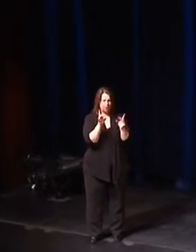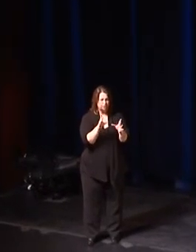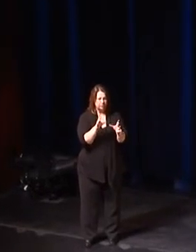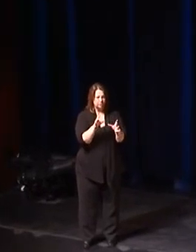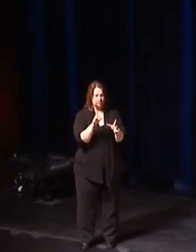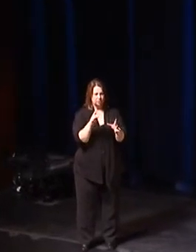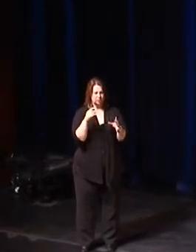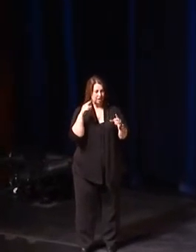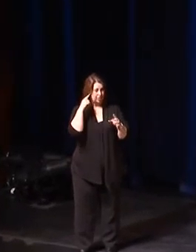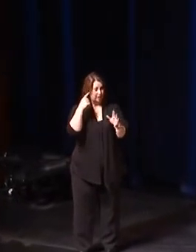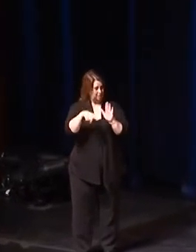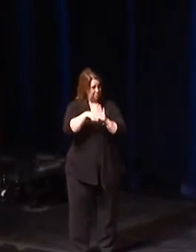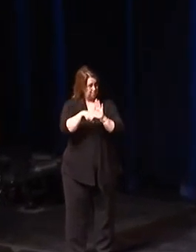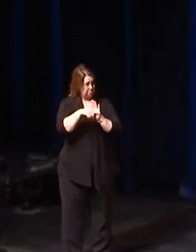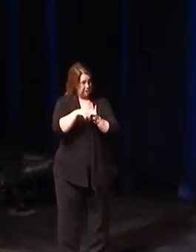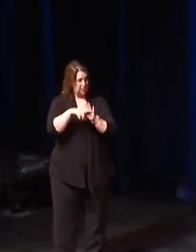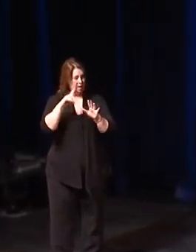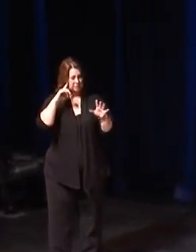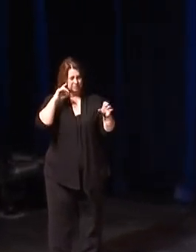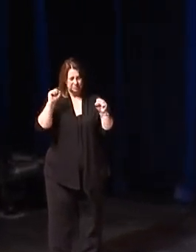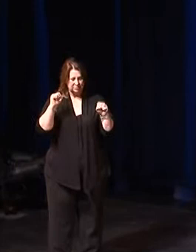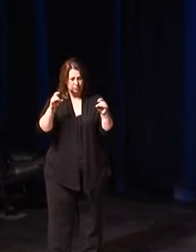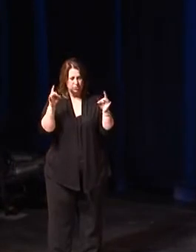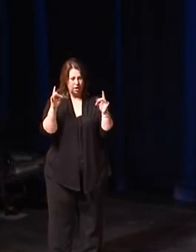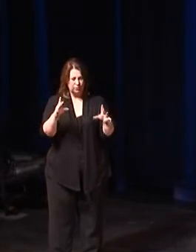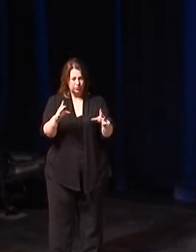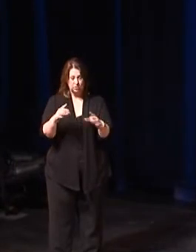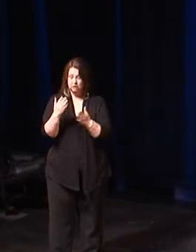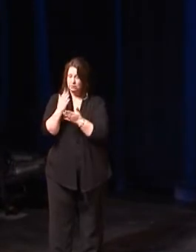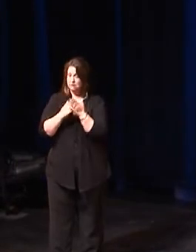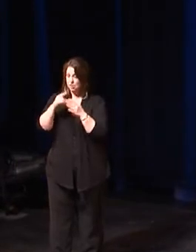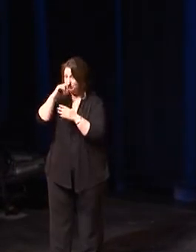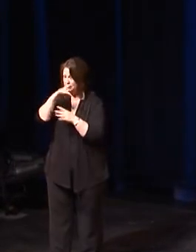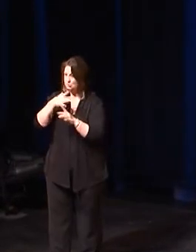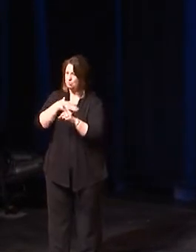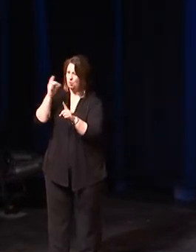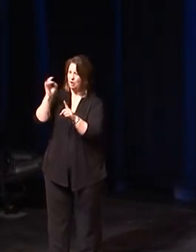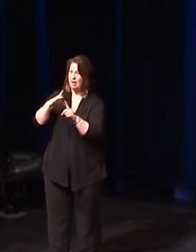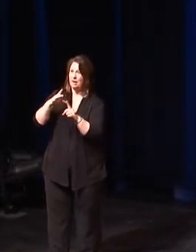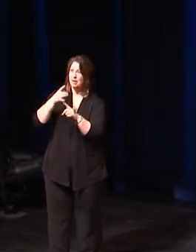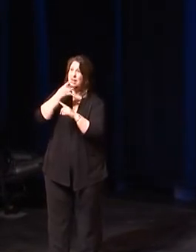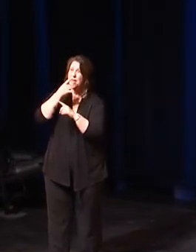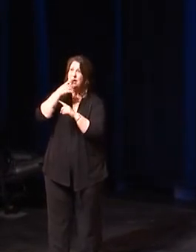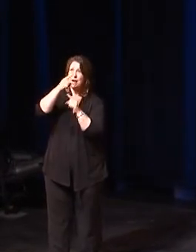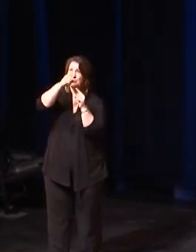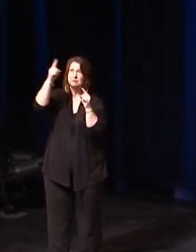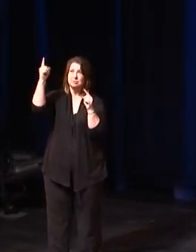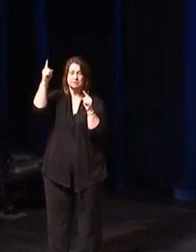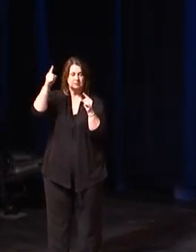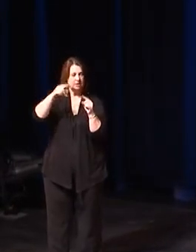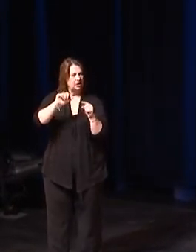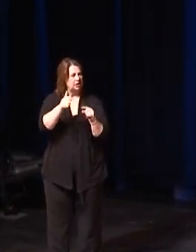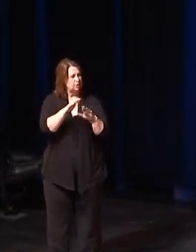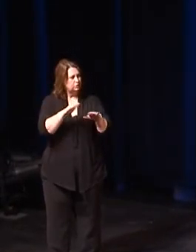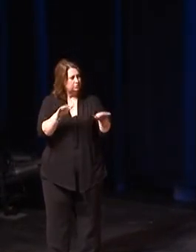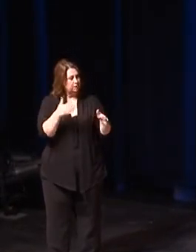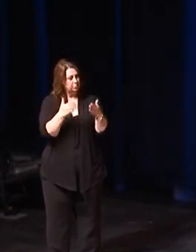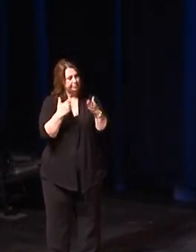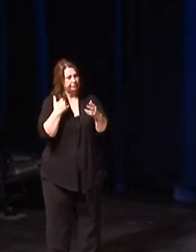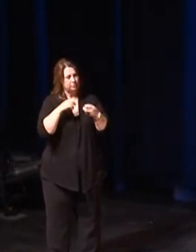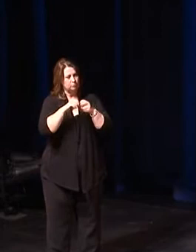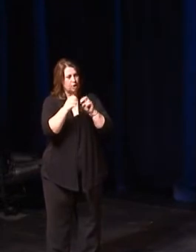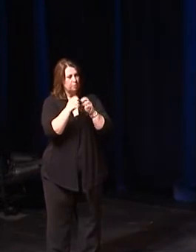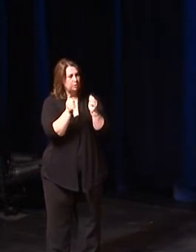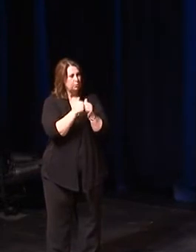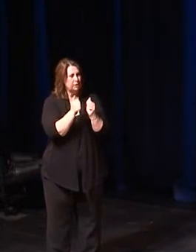Now another child may hate fluorescent lights because they can see the flicker of fluorescent lights. Another child may be having problems with the